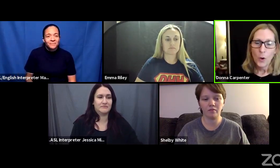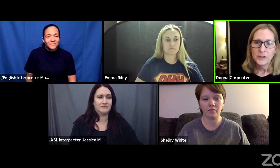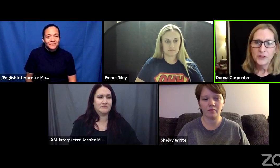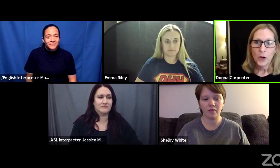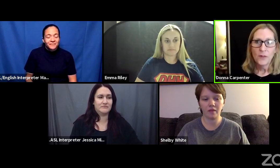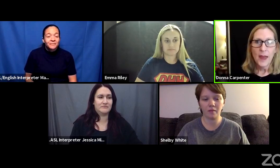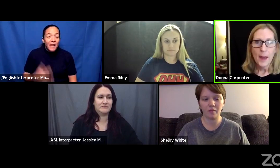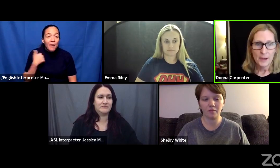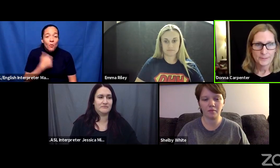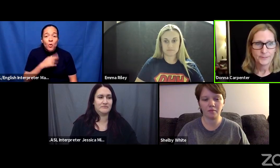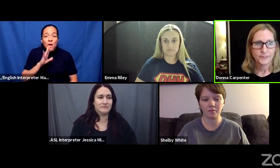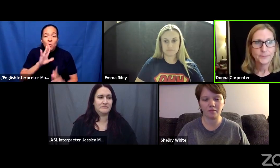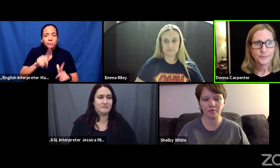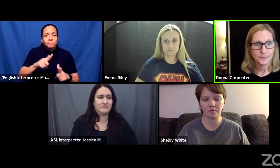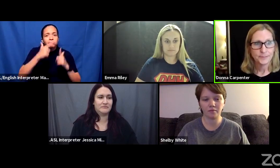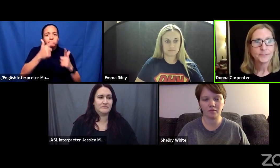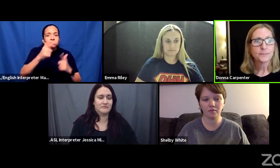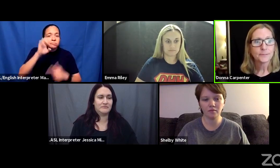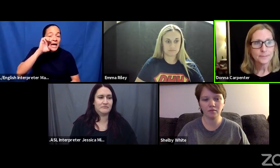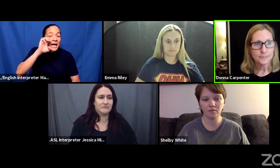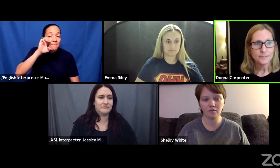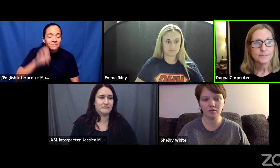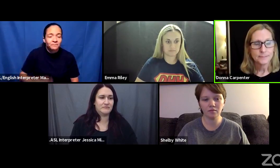And we'll go ahead and start with Emma.